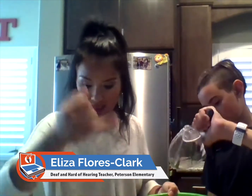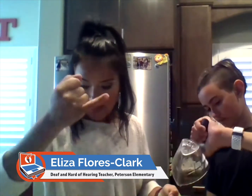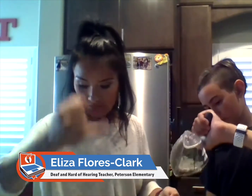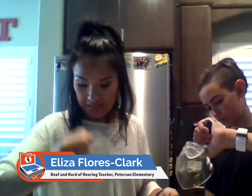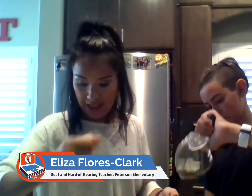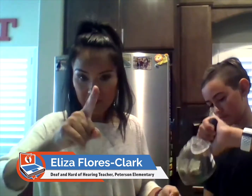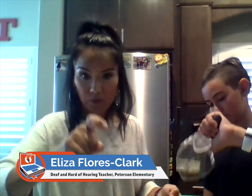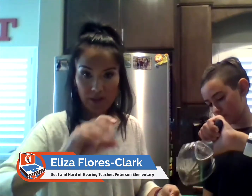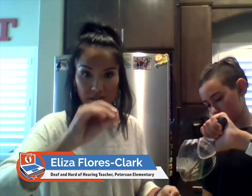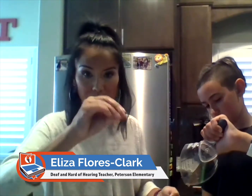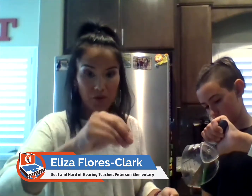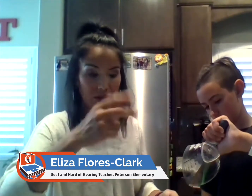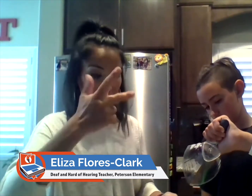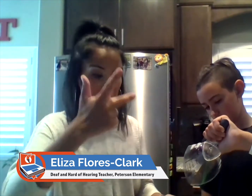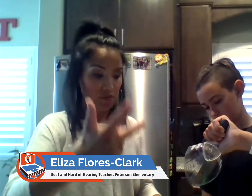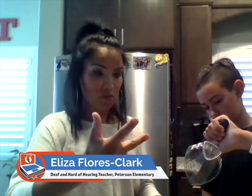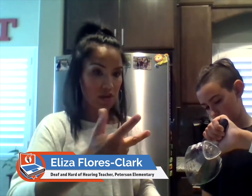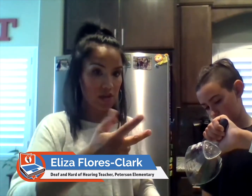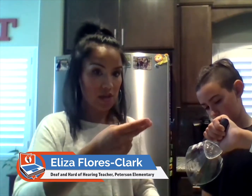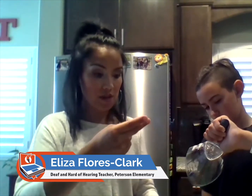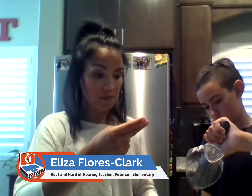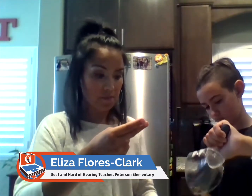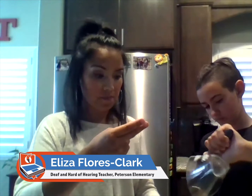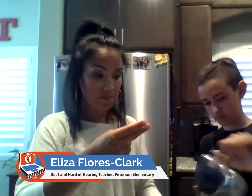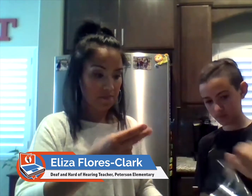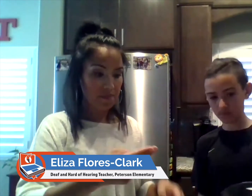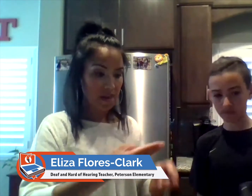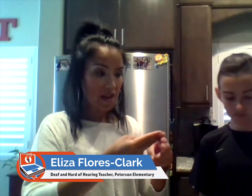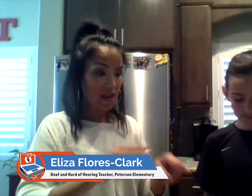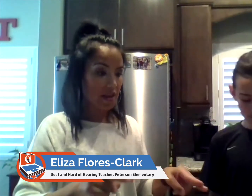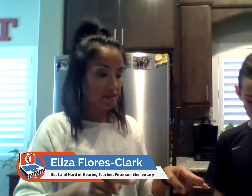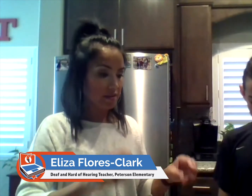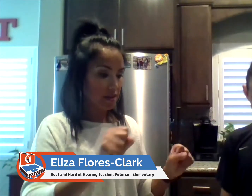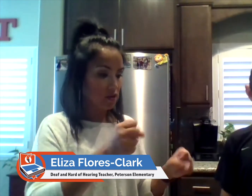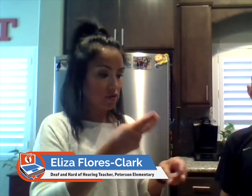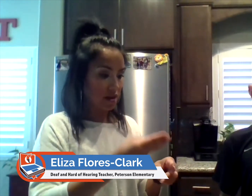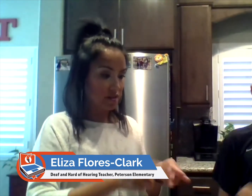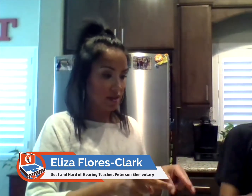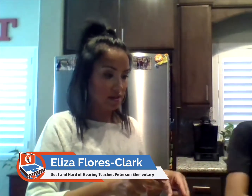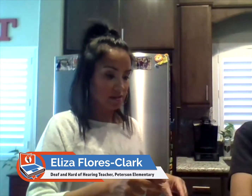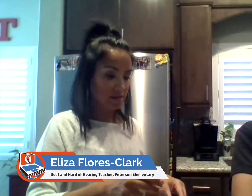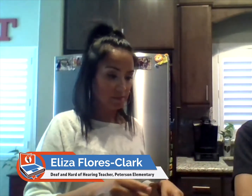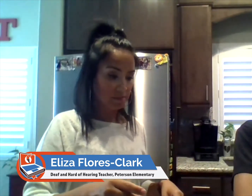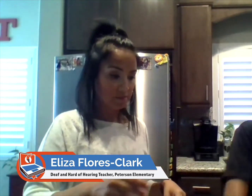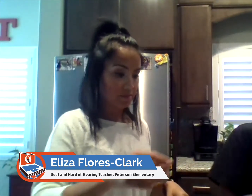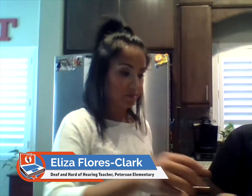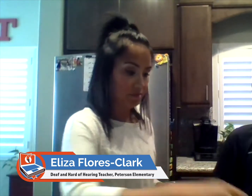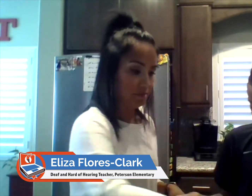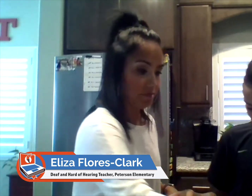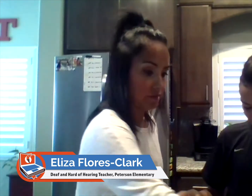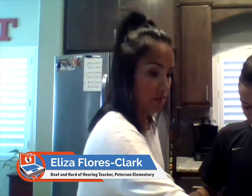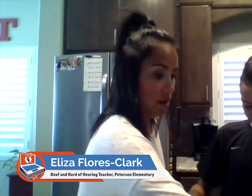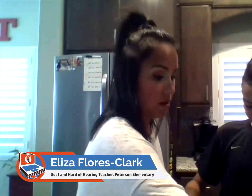And last, we need to put in 3 eggs. Can you crack the eggs? Okay. I'll help